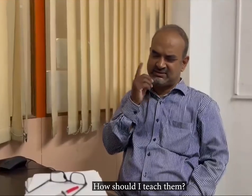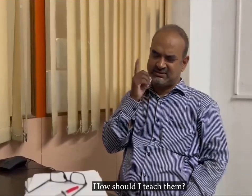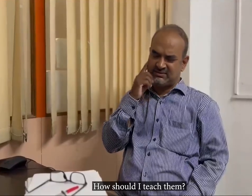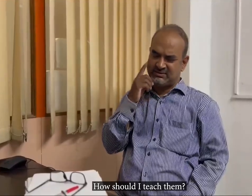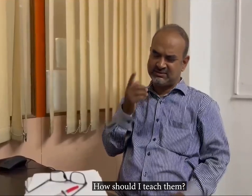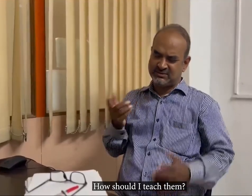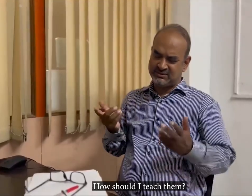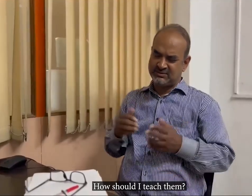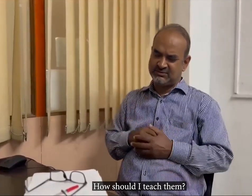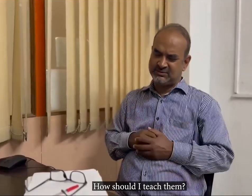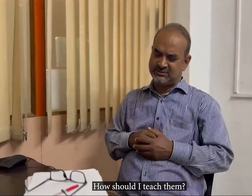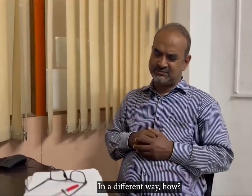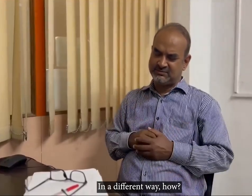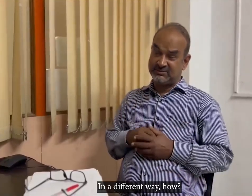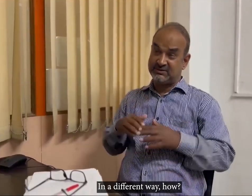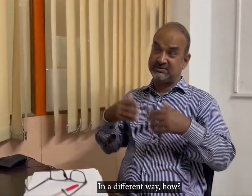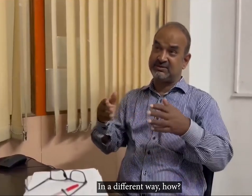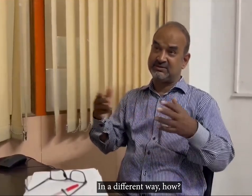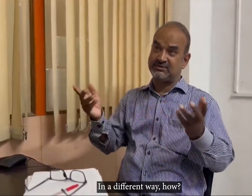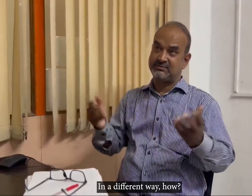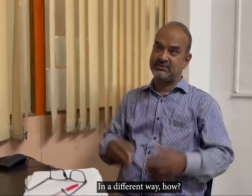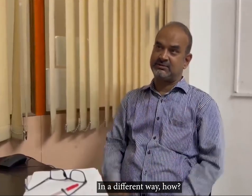How should I teach them? In a different way. How?